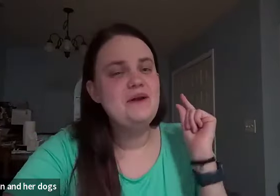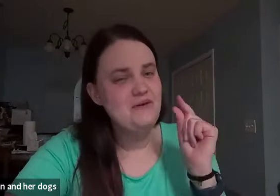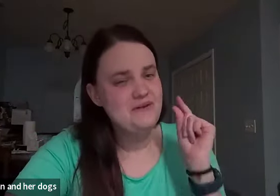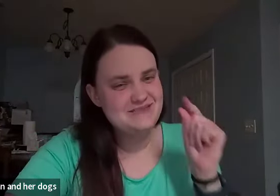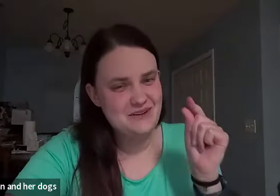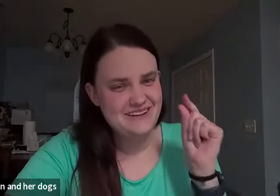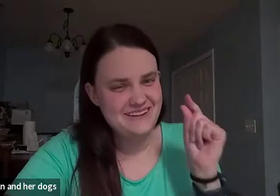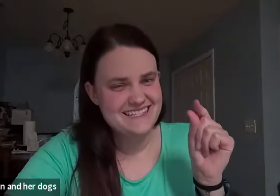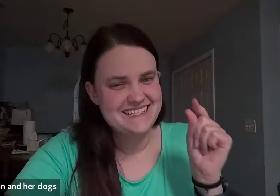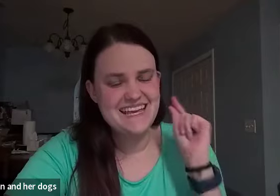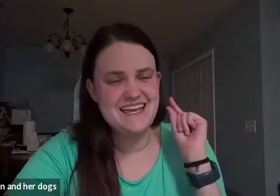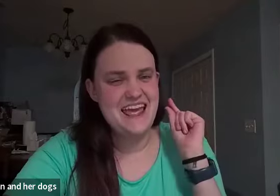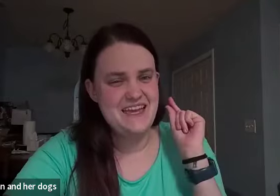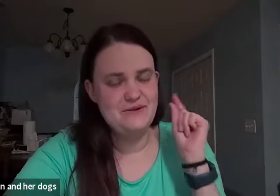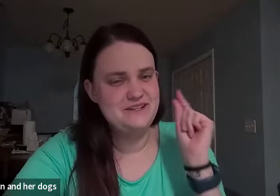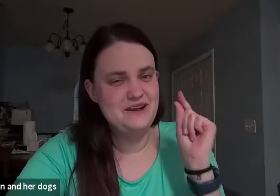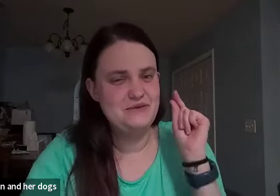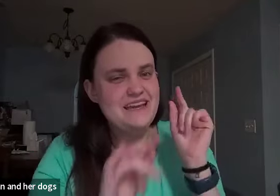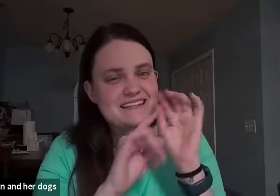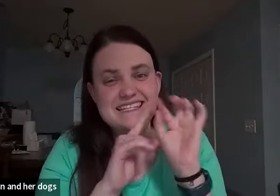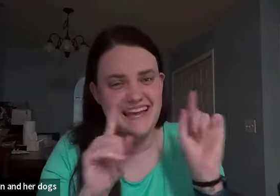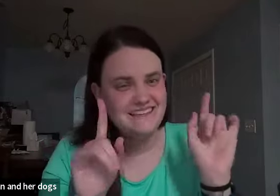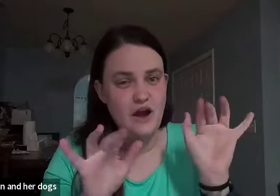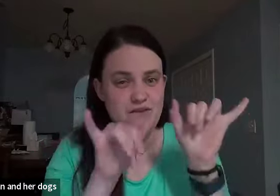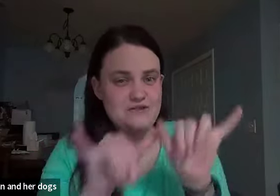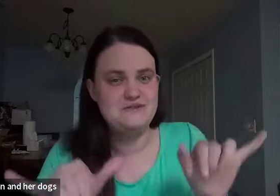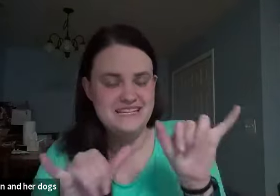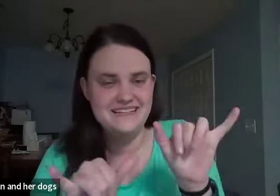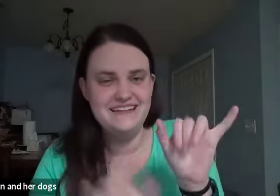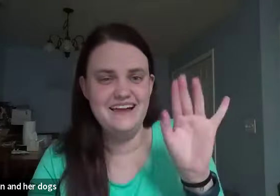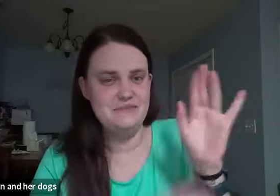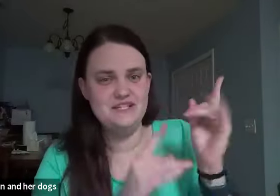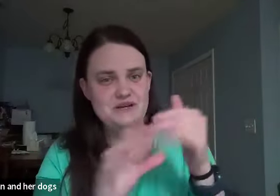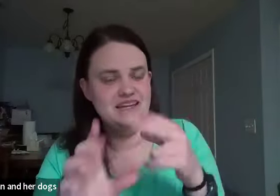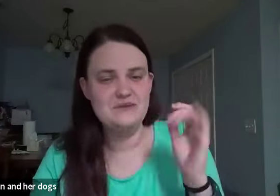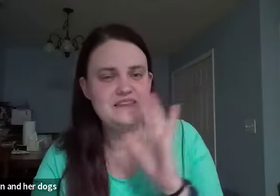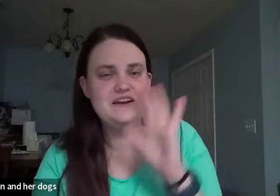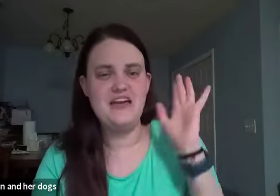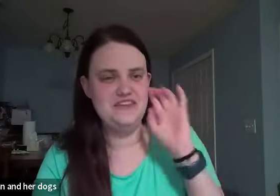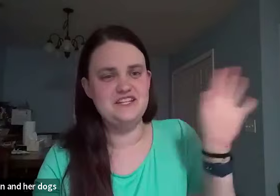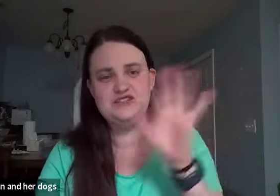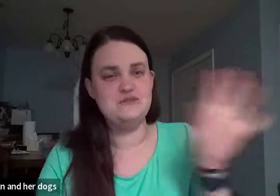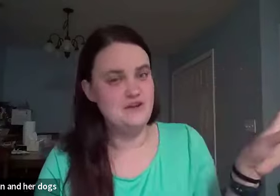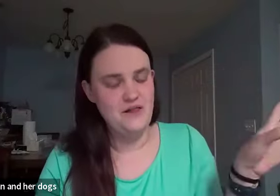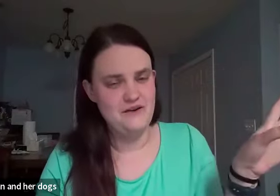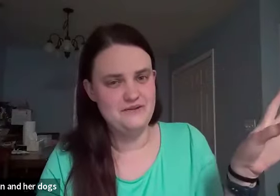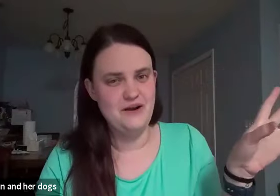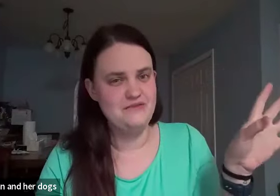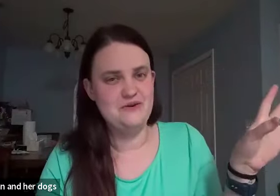we always record our classes, and if we get slightly off our routine, like me joining a little bit later, I think that just throws us all off the